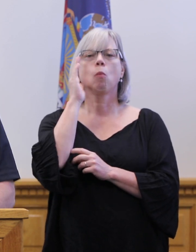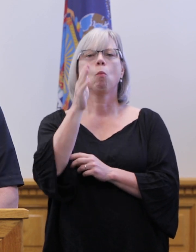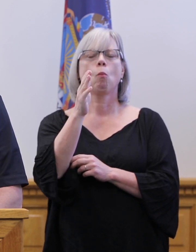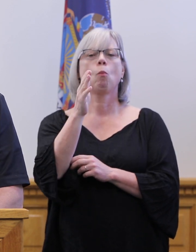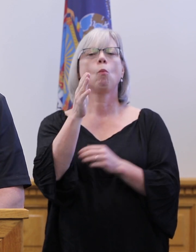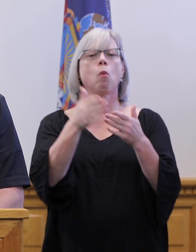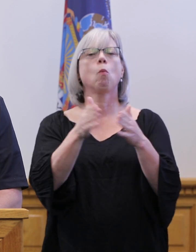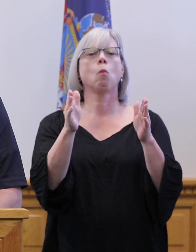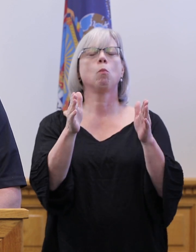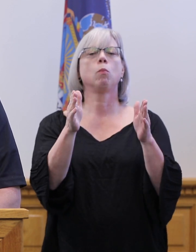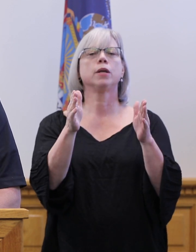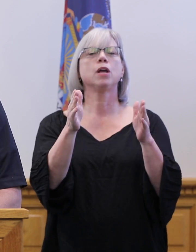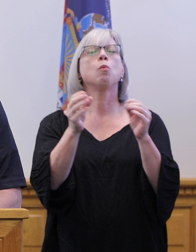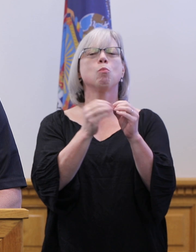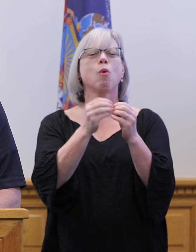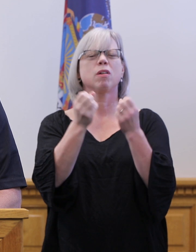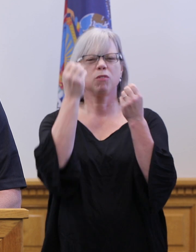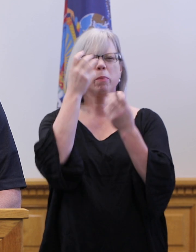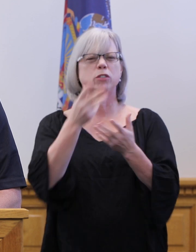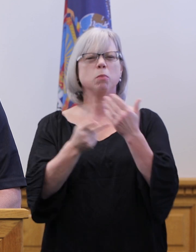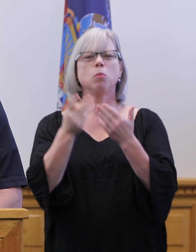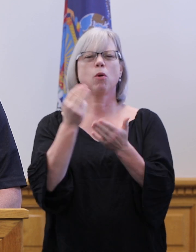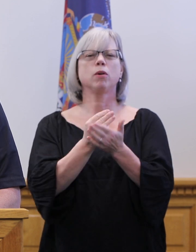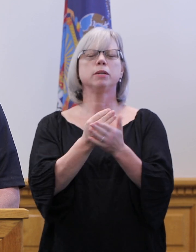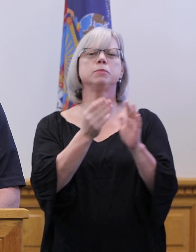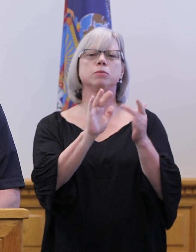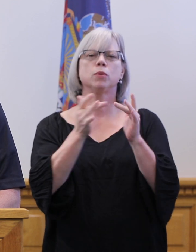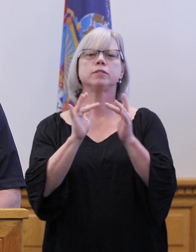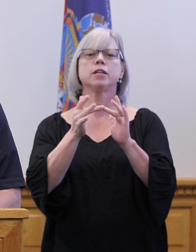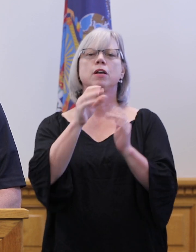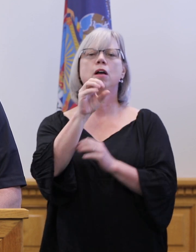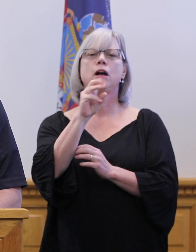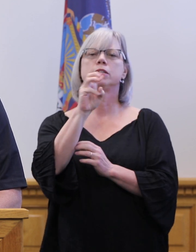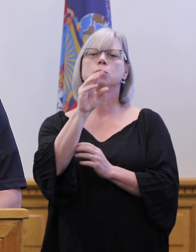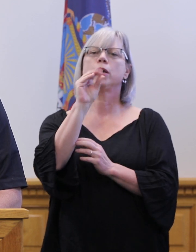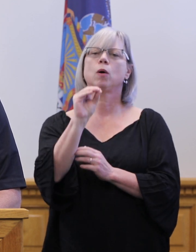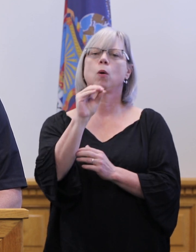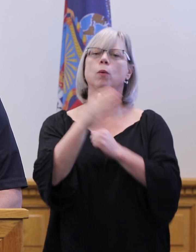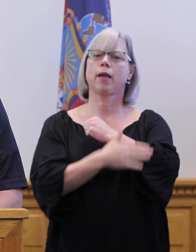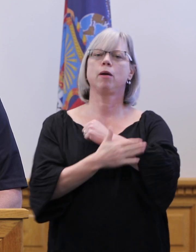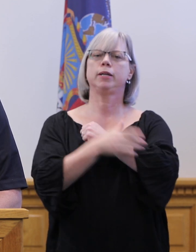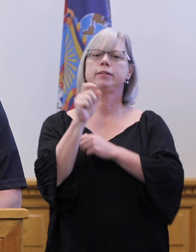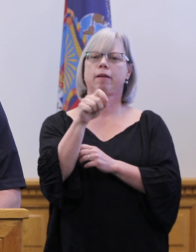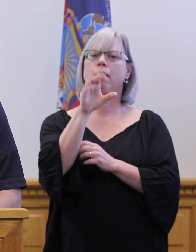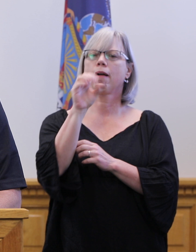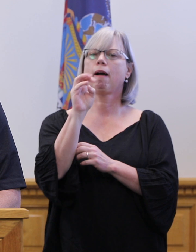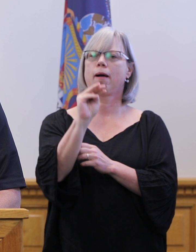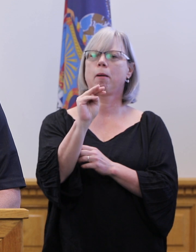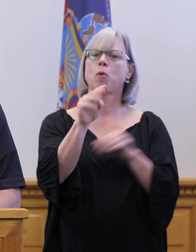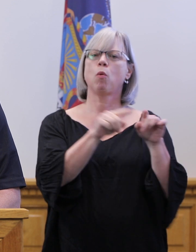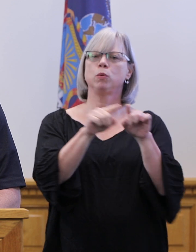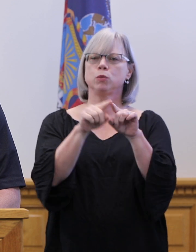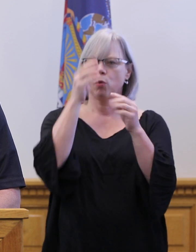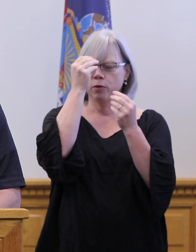There is more information about these programs on the county government website at oswegocounty.com, along with the latest information on